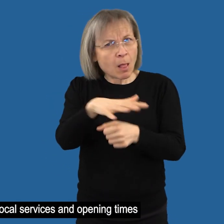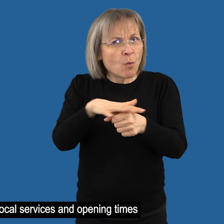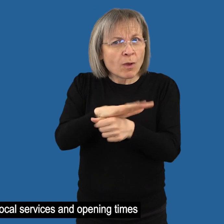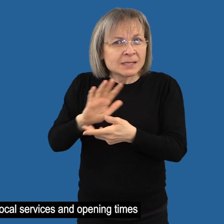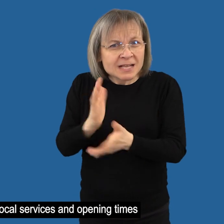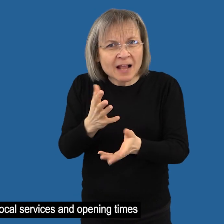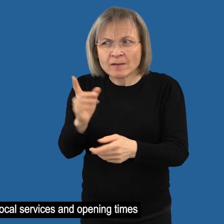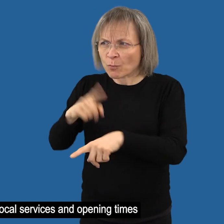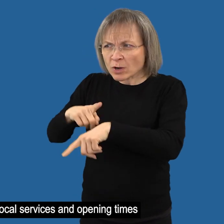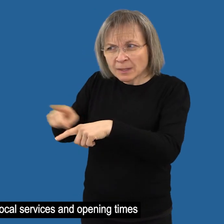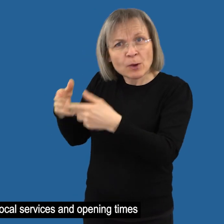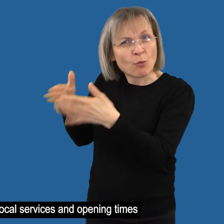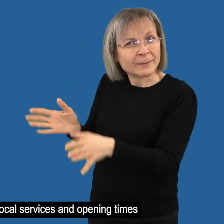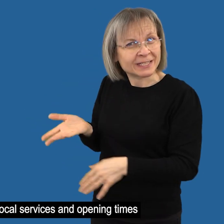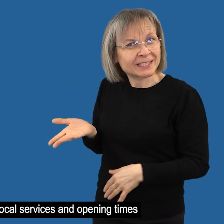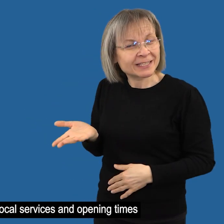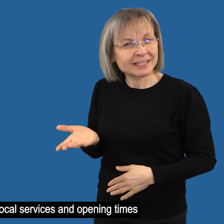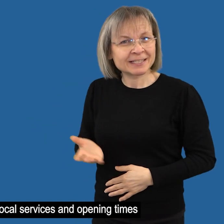Find local services and opening times.